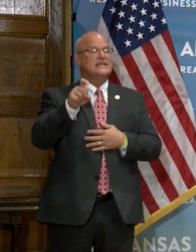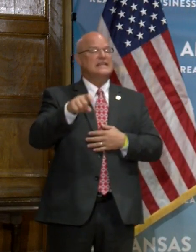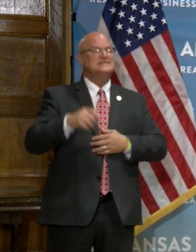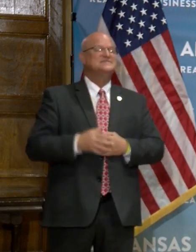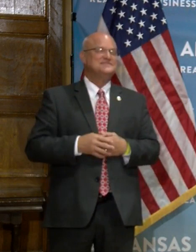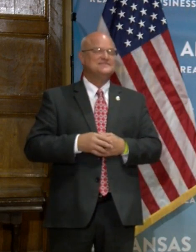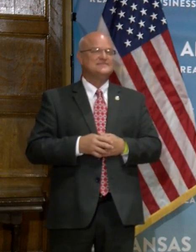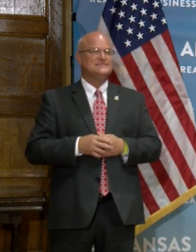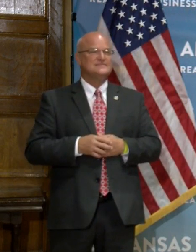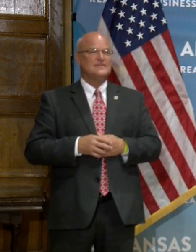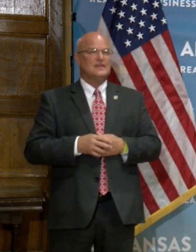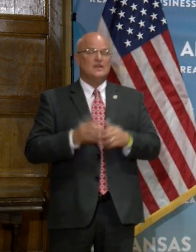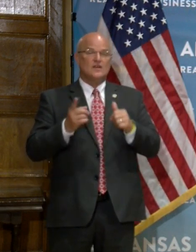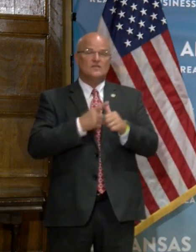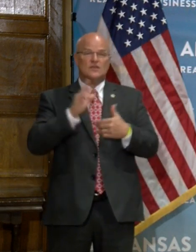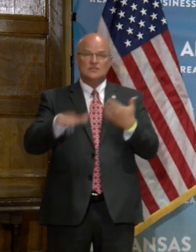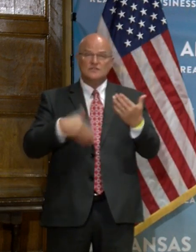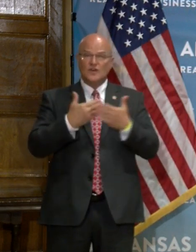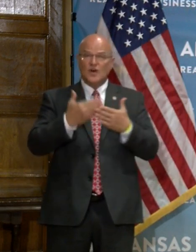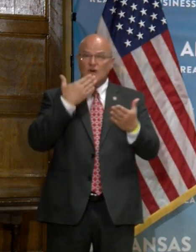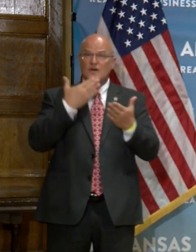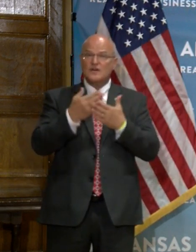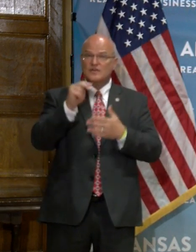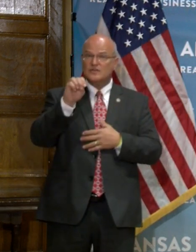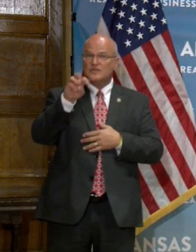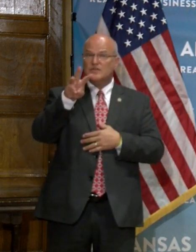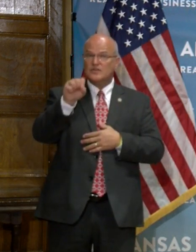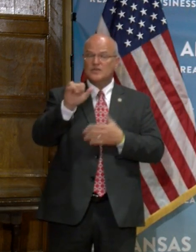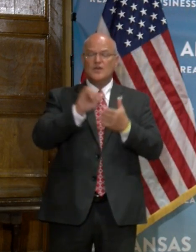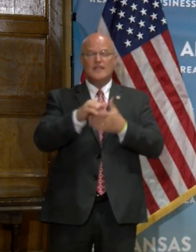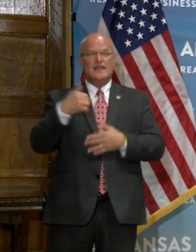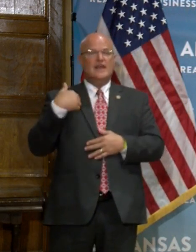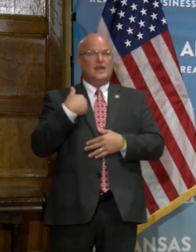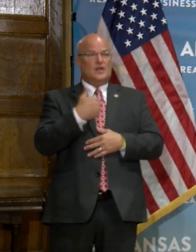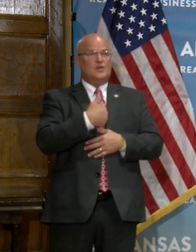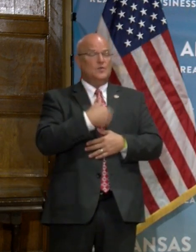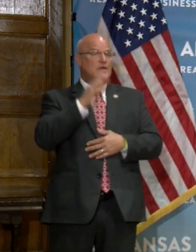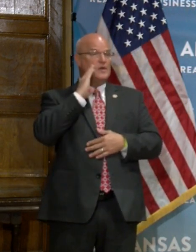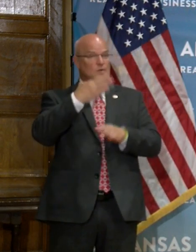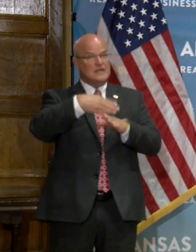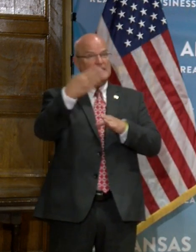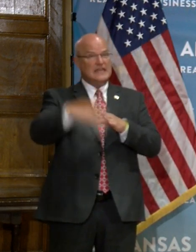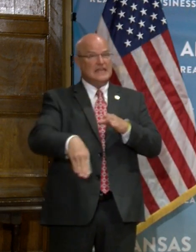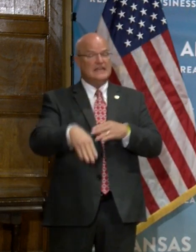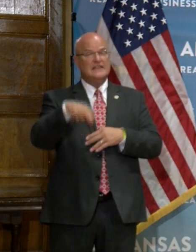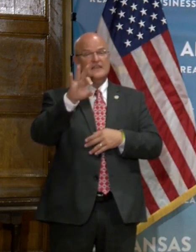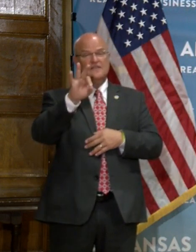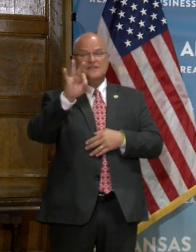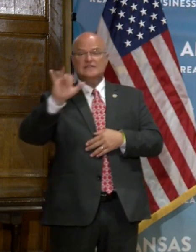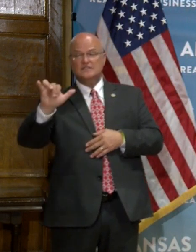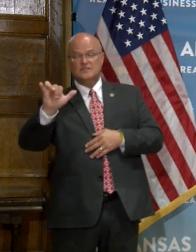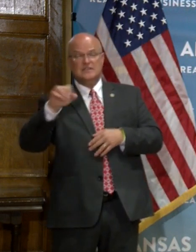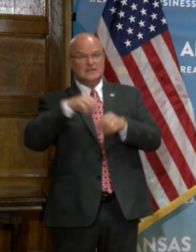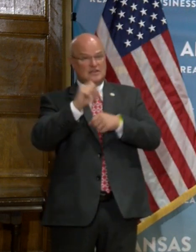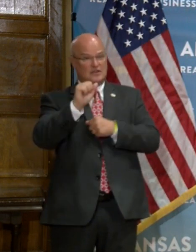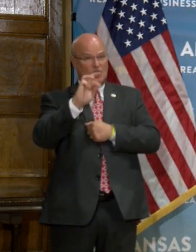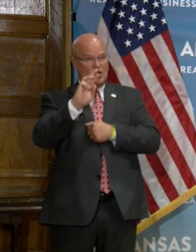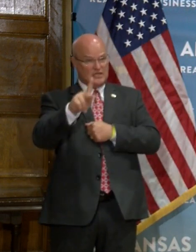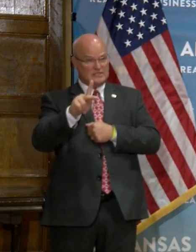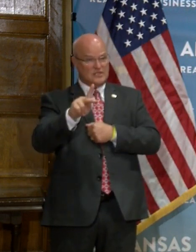it. But first of all, it's good news that we will end the fiscal year in